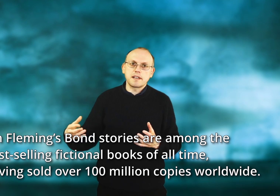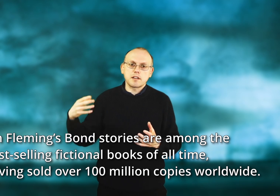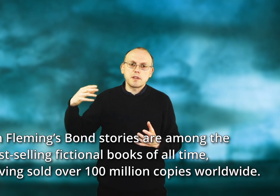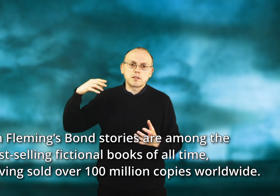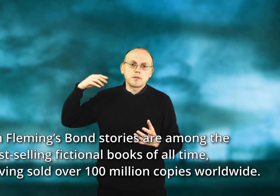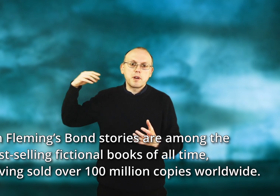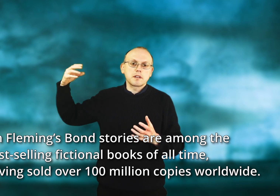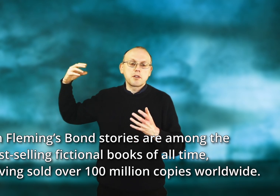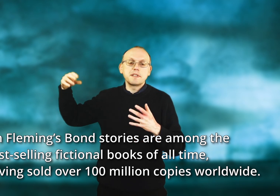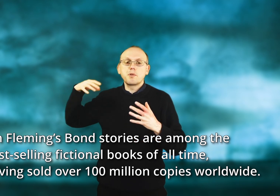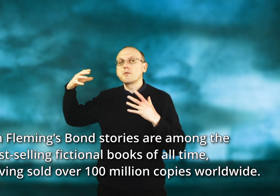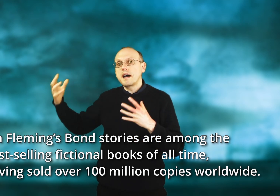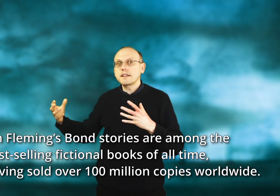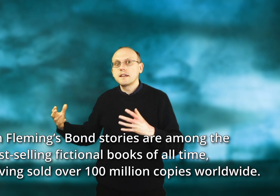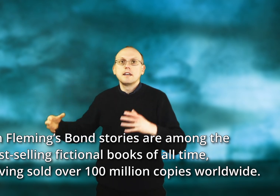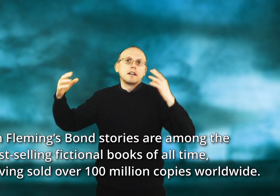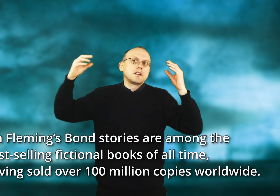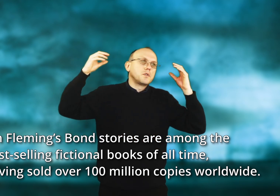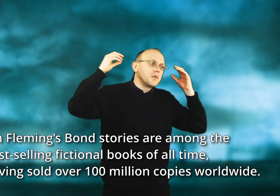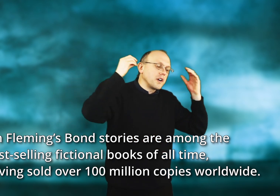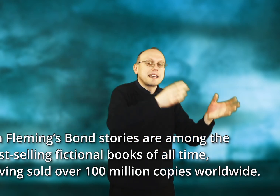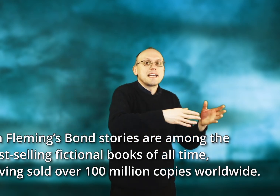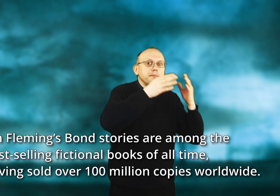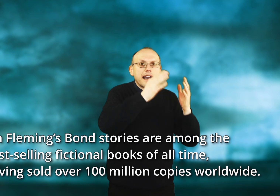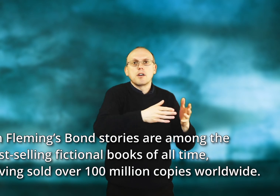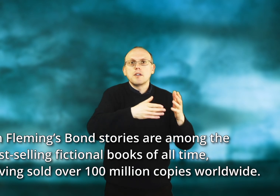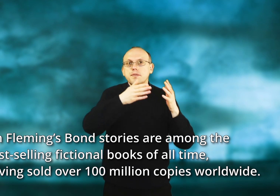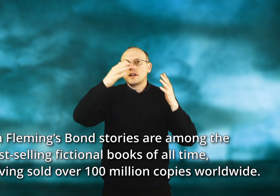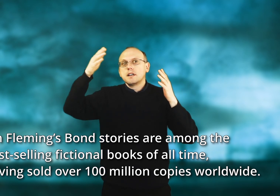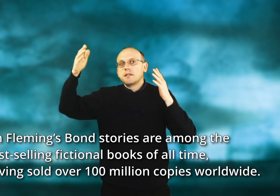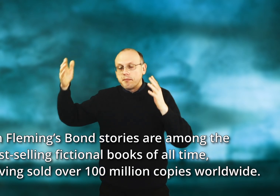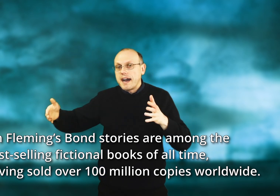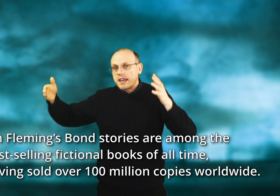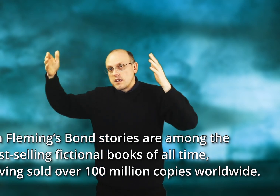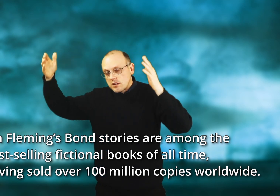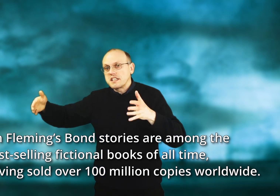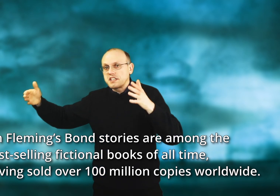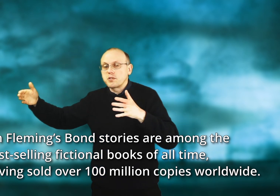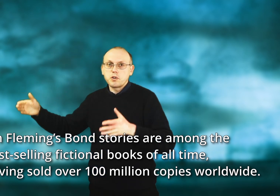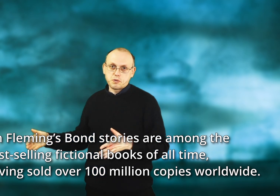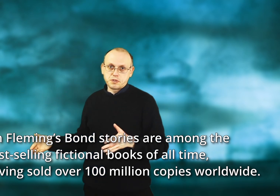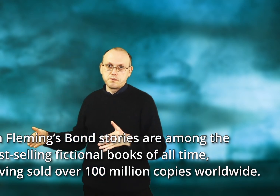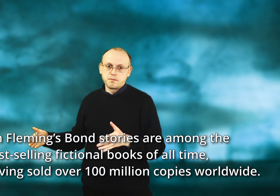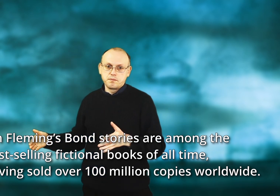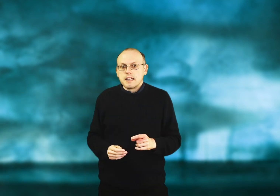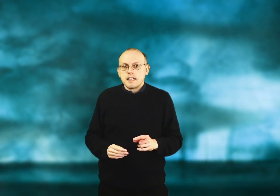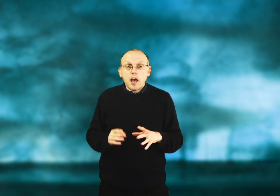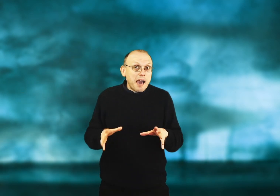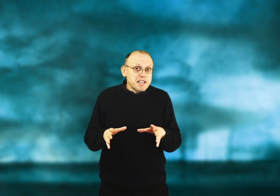million copies worldwide to again mark off my non-essential clause. Now I